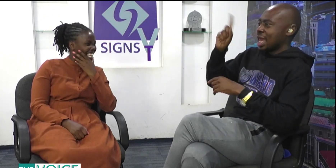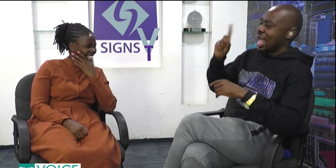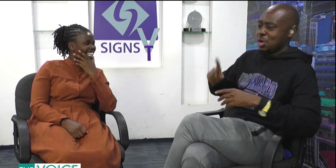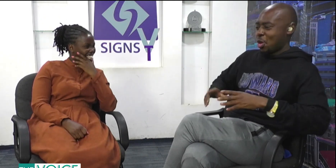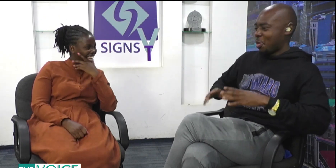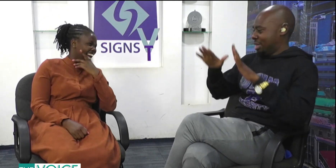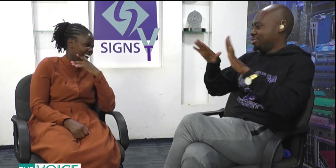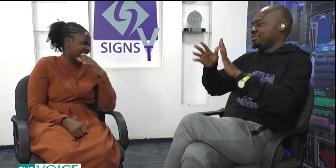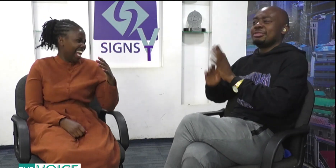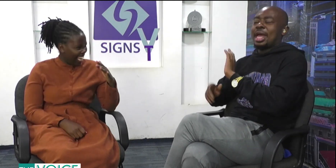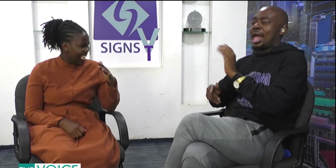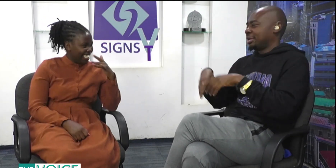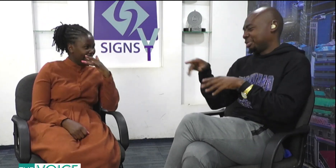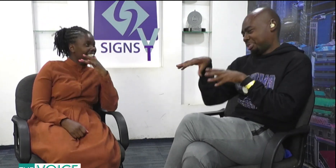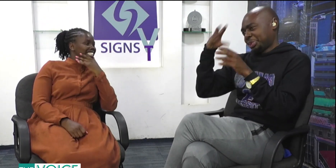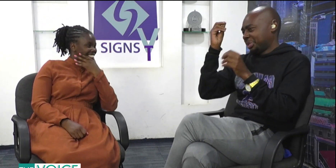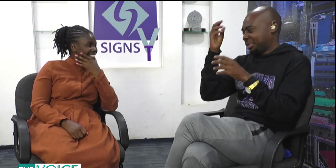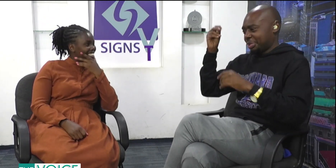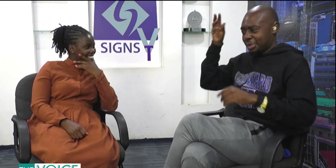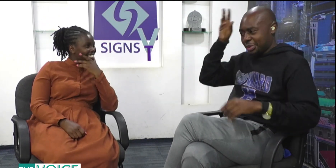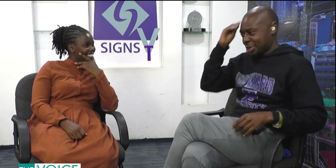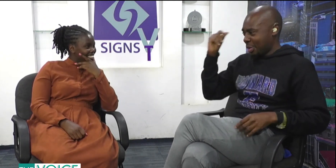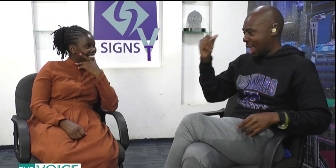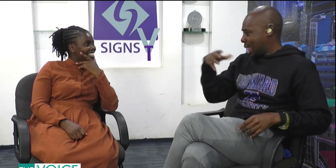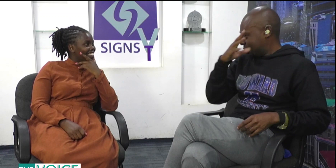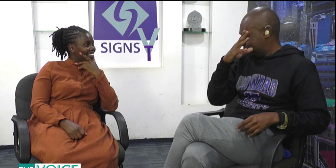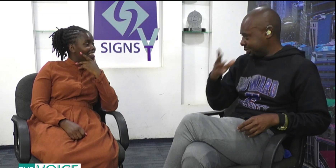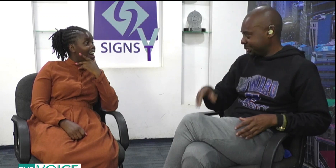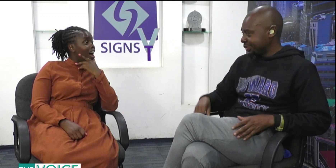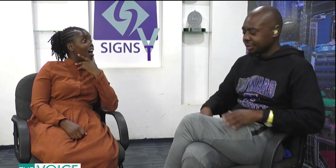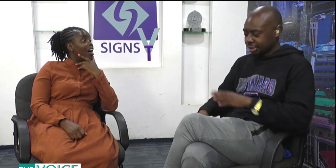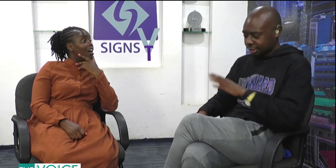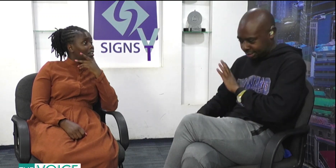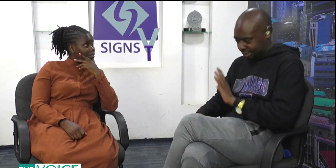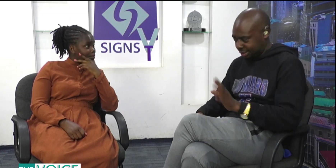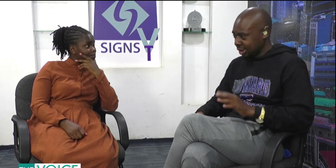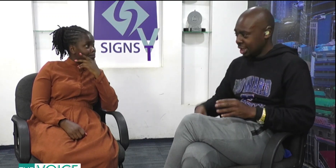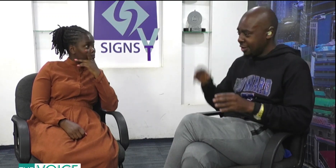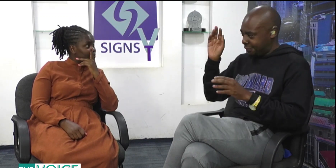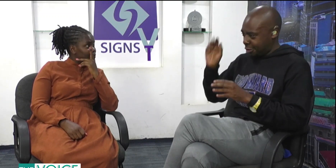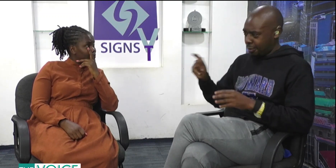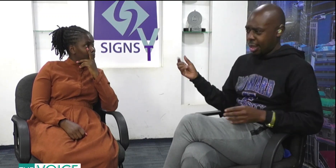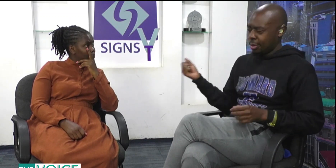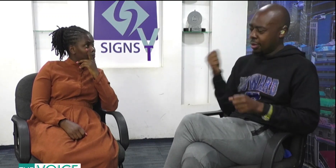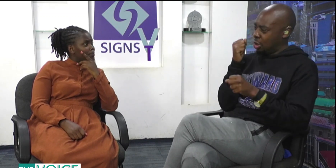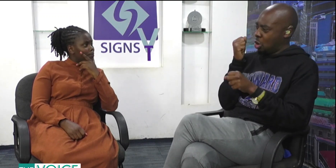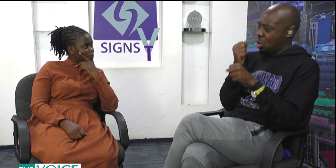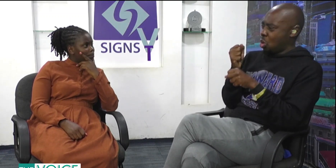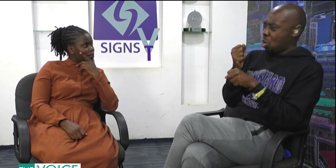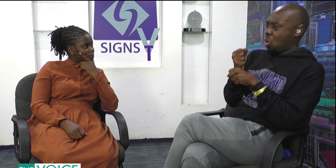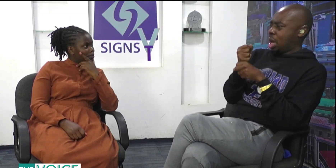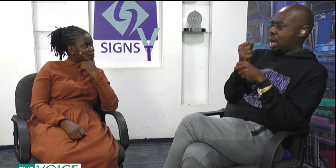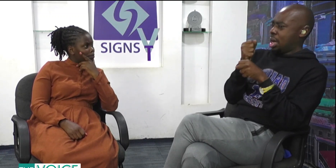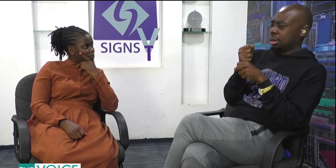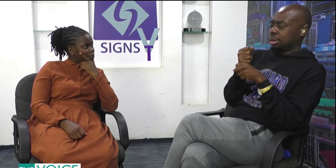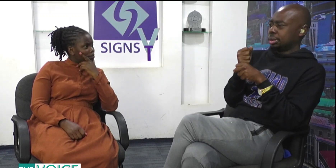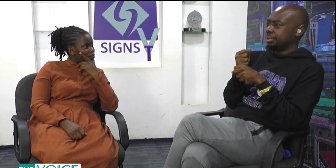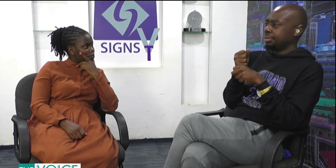Congratulations. I was happy because now I was coming to Nairobi. Yeah. So